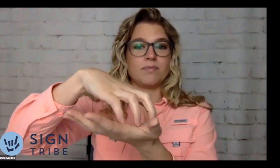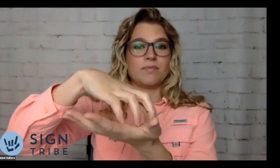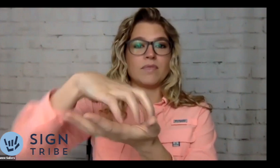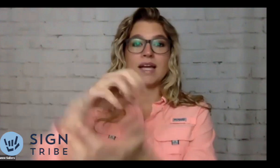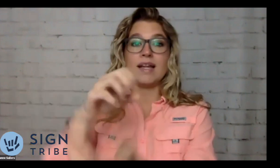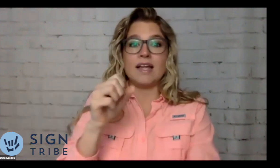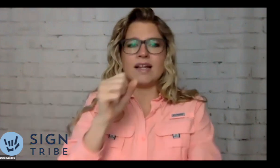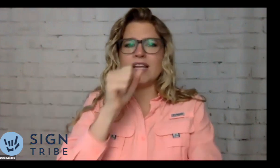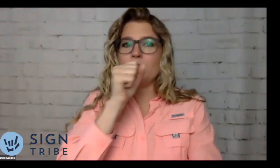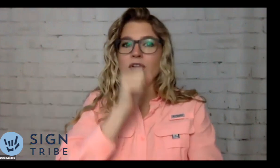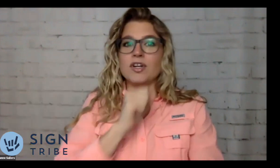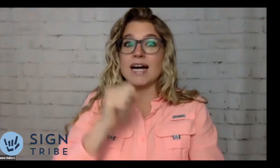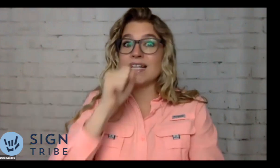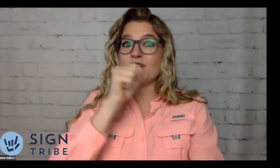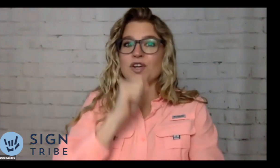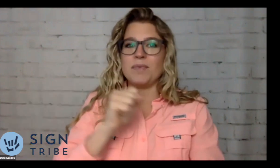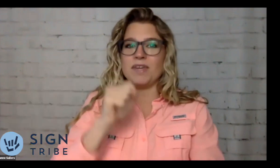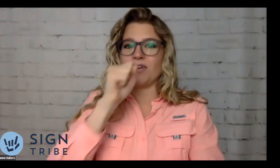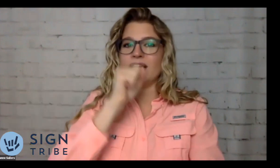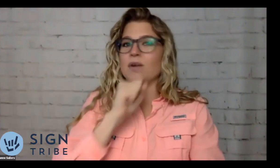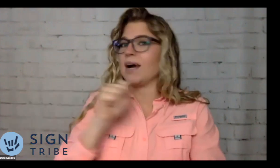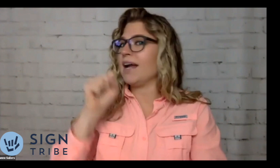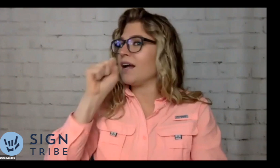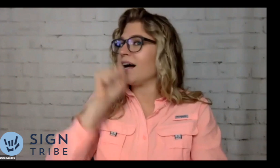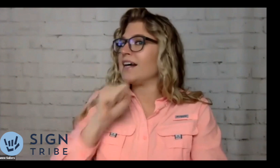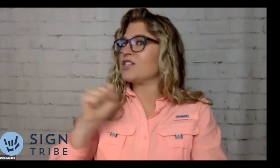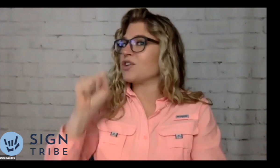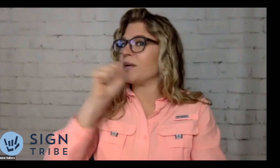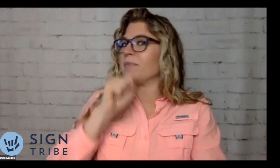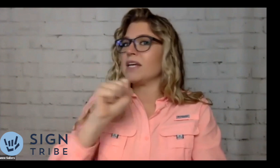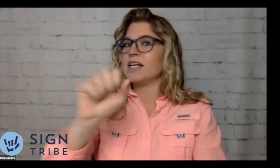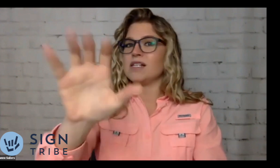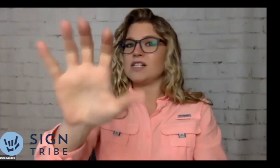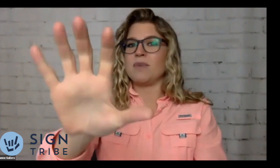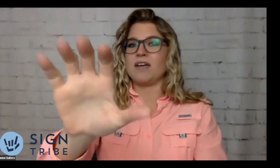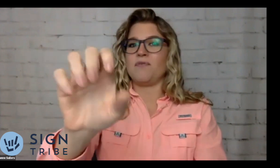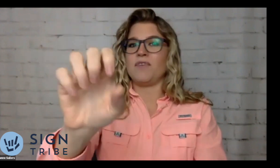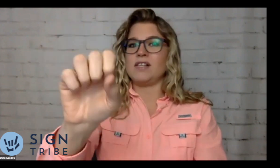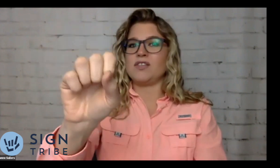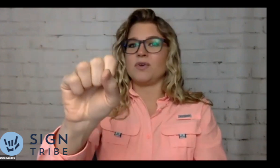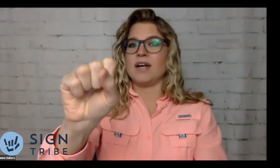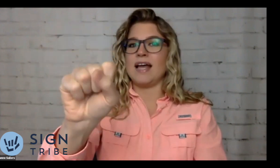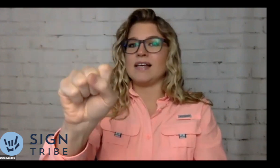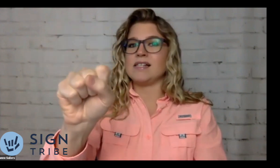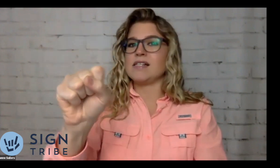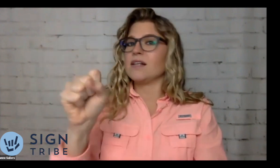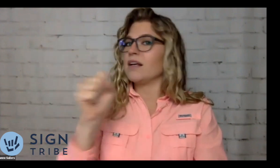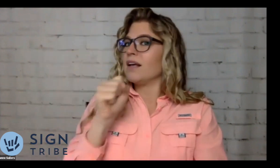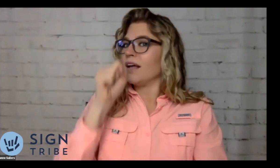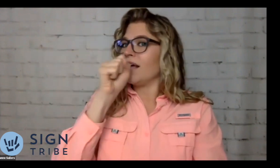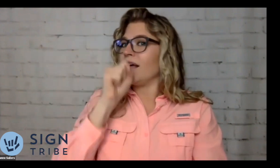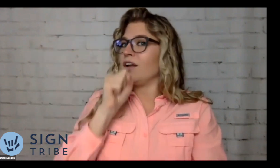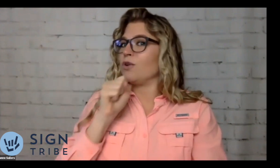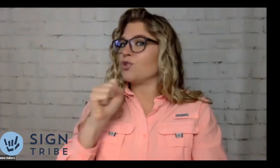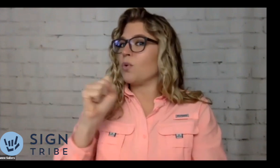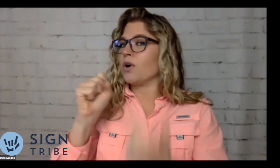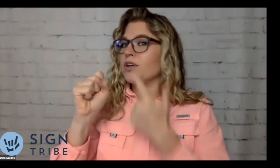And then I think we learned ice cream the other day, right? Ice cream. So make a fist or an S and go toward your